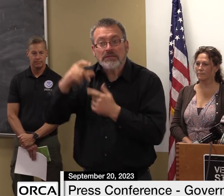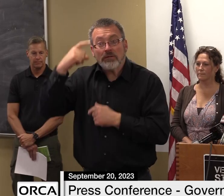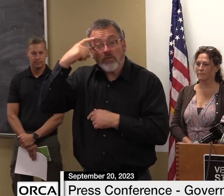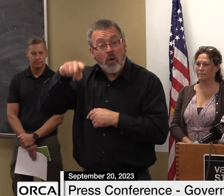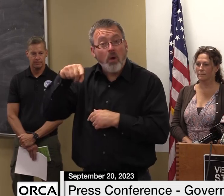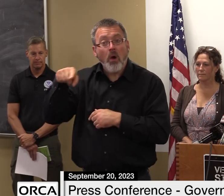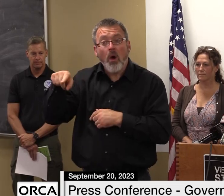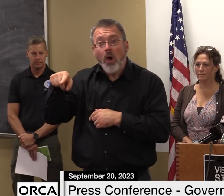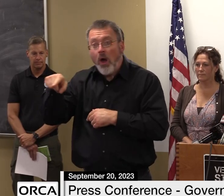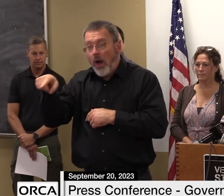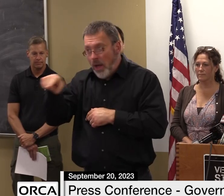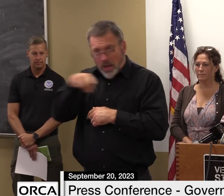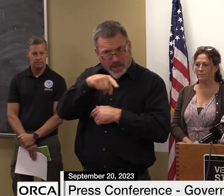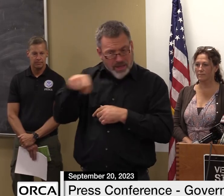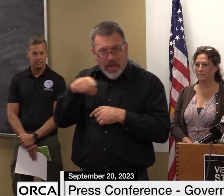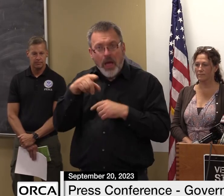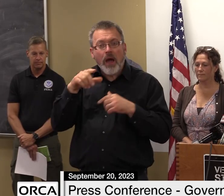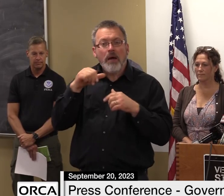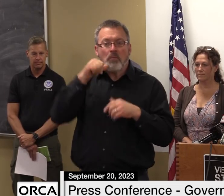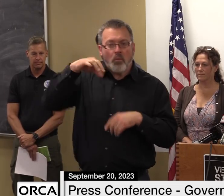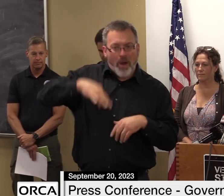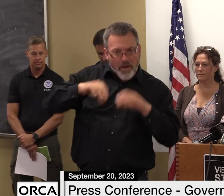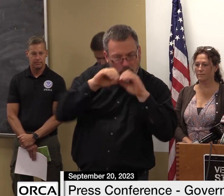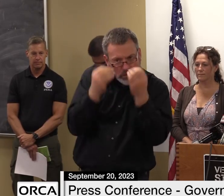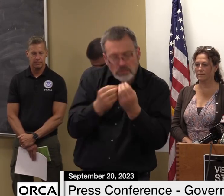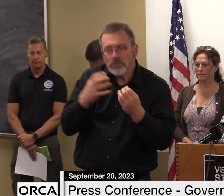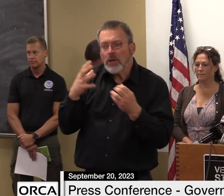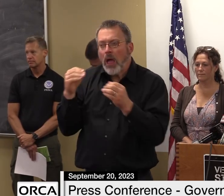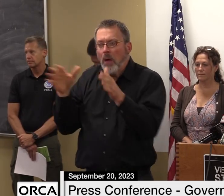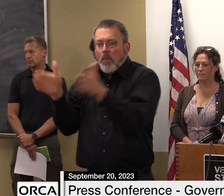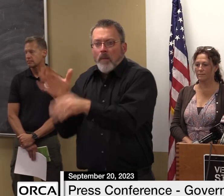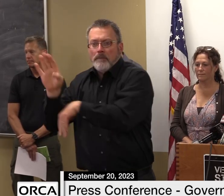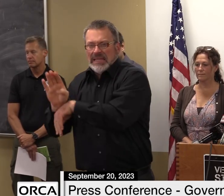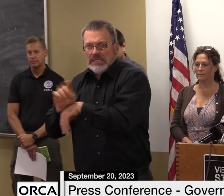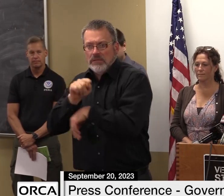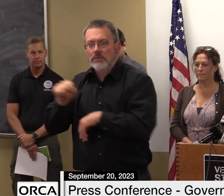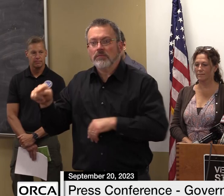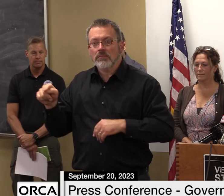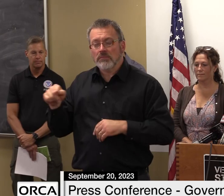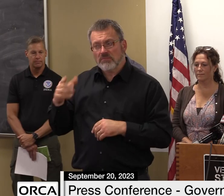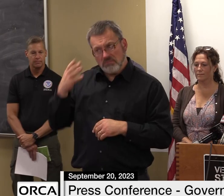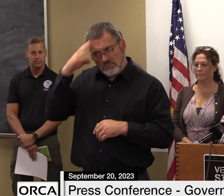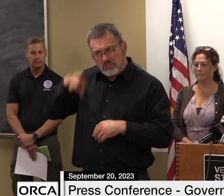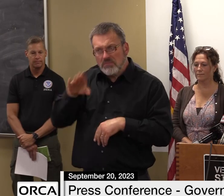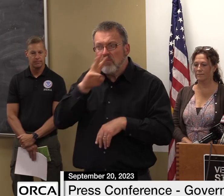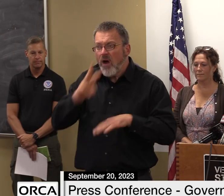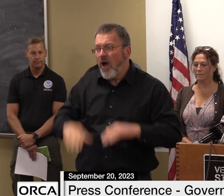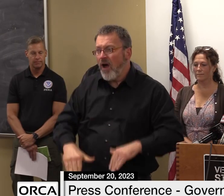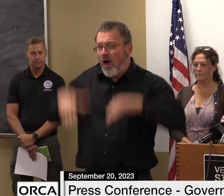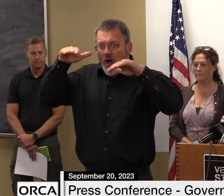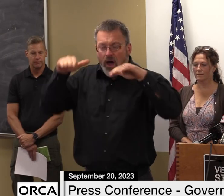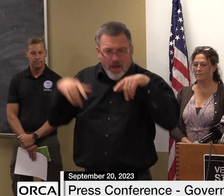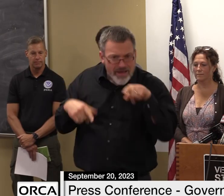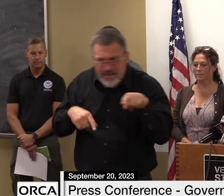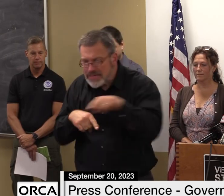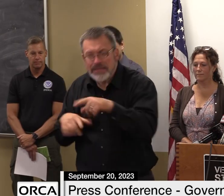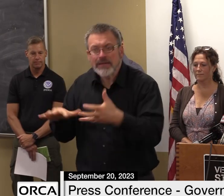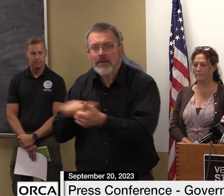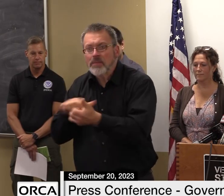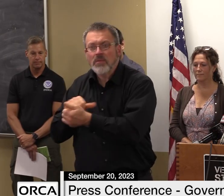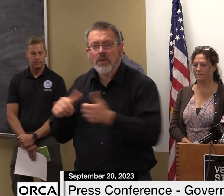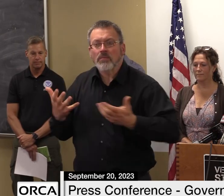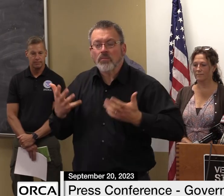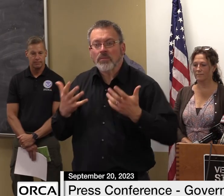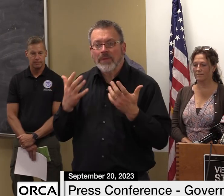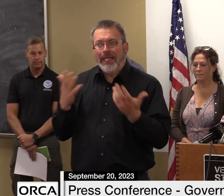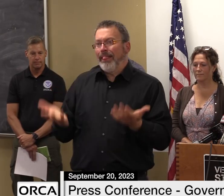they continue to recover from the physical damages sustained through the July flooding. Previously, the program issued grants of 20%